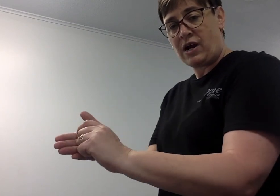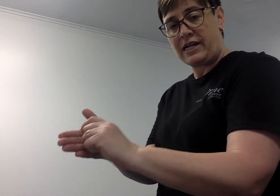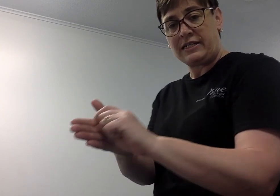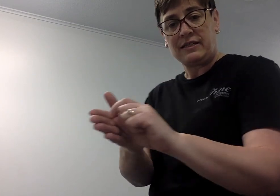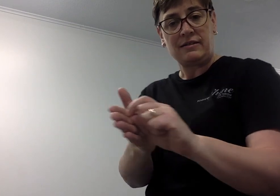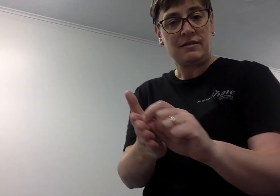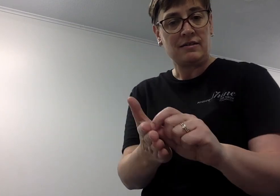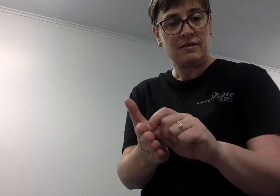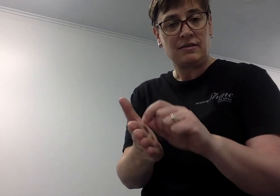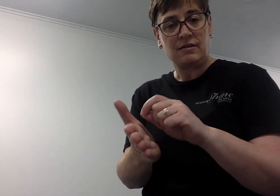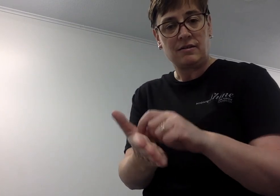write.